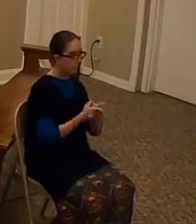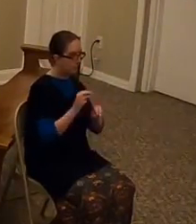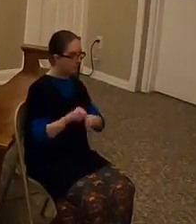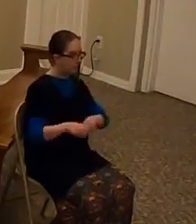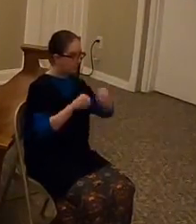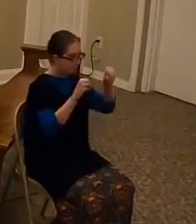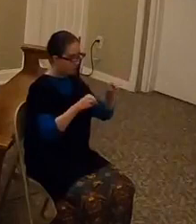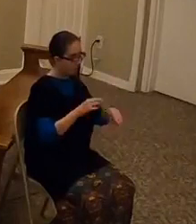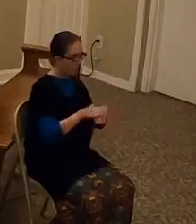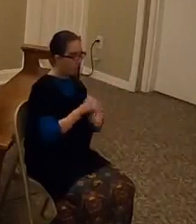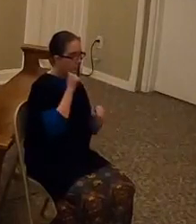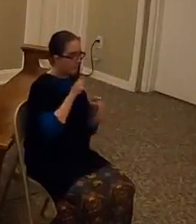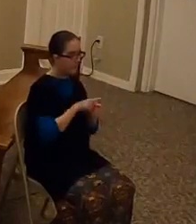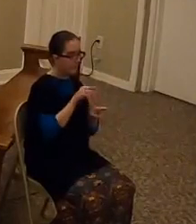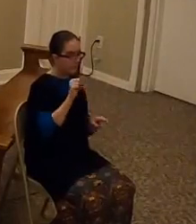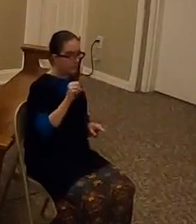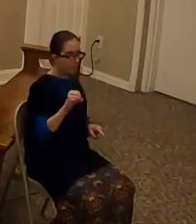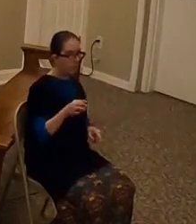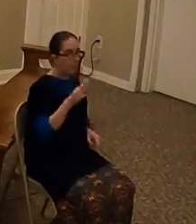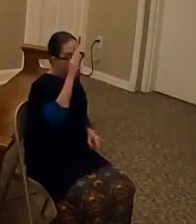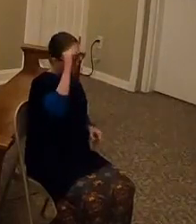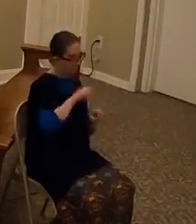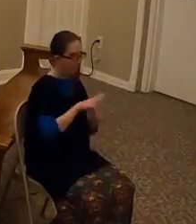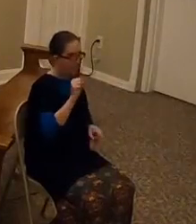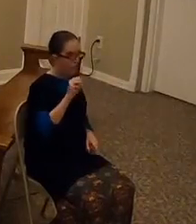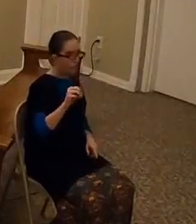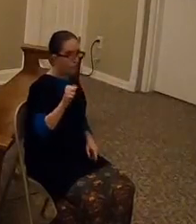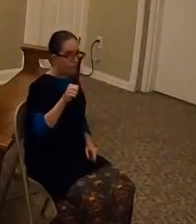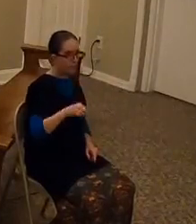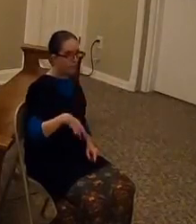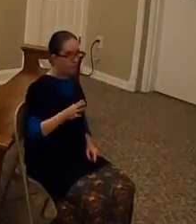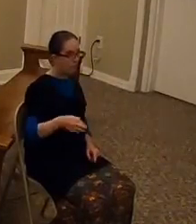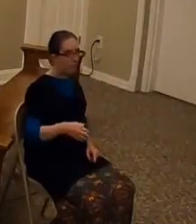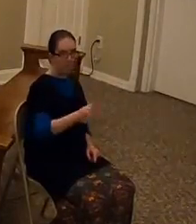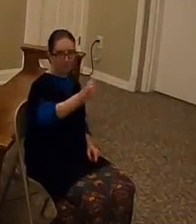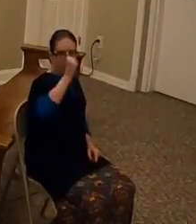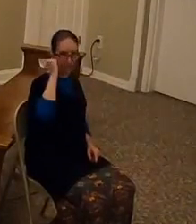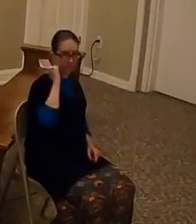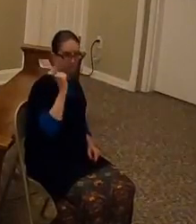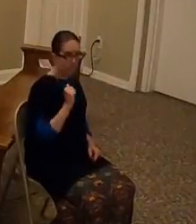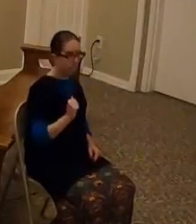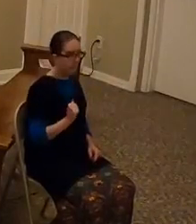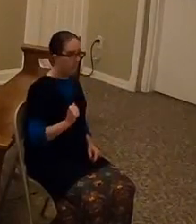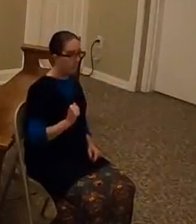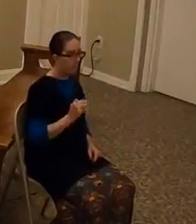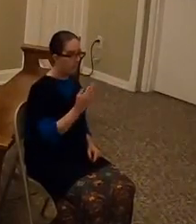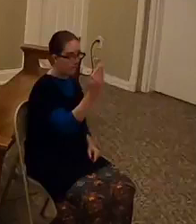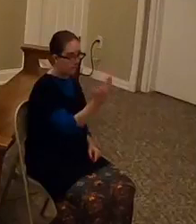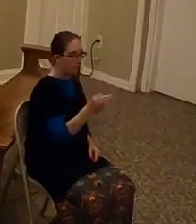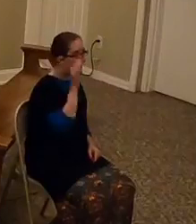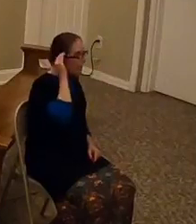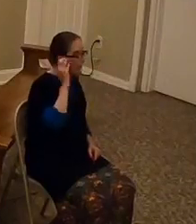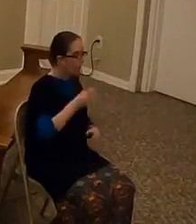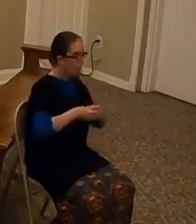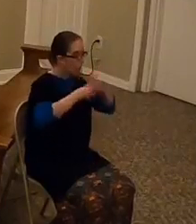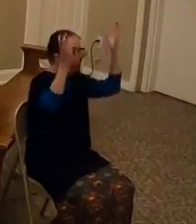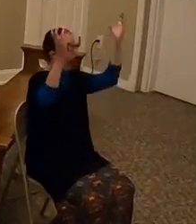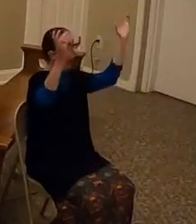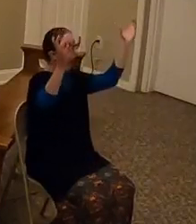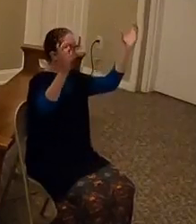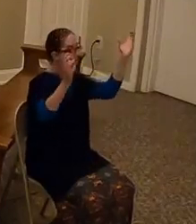move on Sister So-and-so or Brother So-and-so next to them or a pew behind them or a pew in front of them. All of a sudden you hear them,